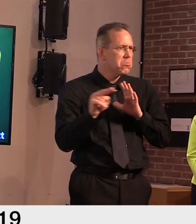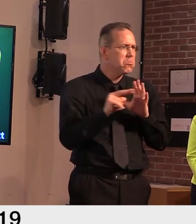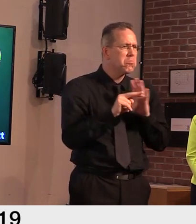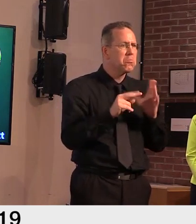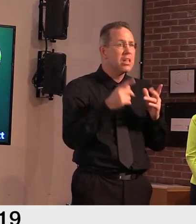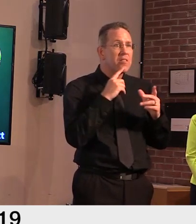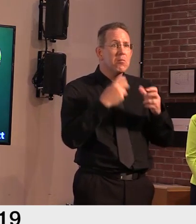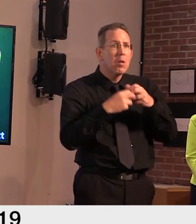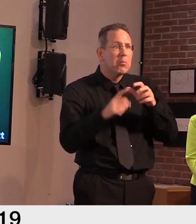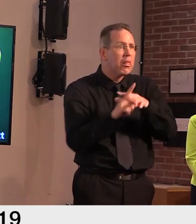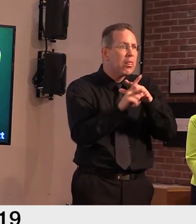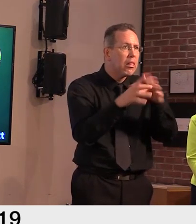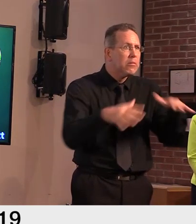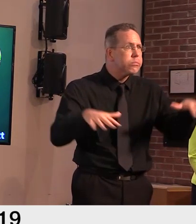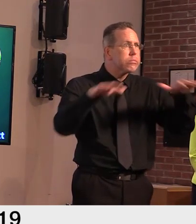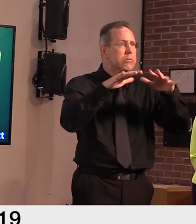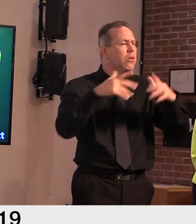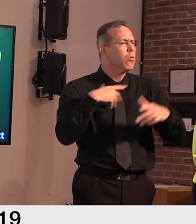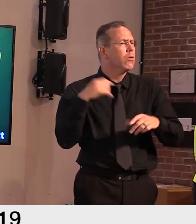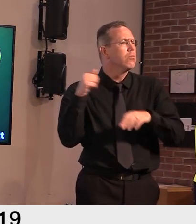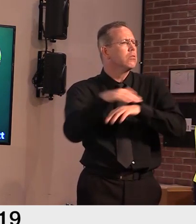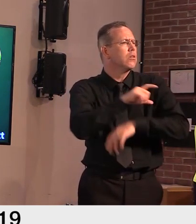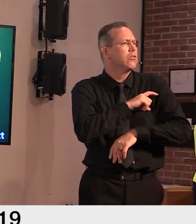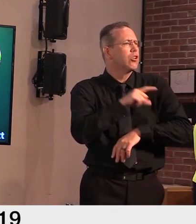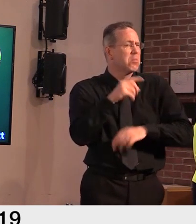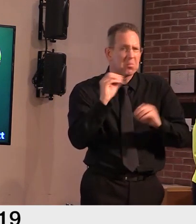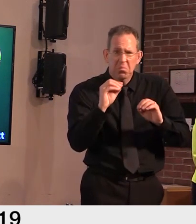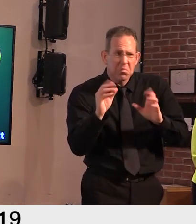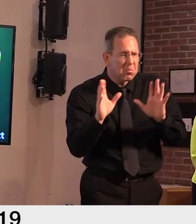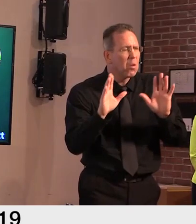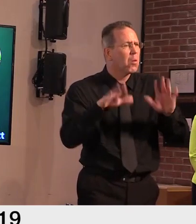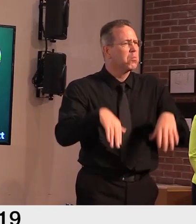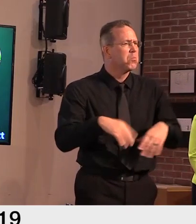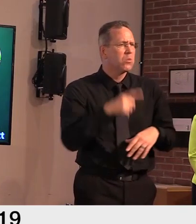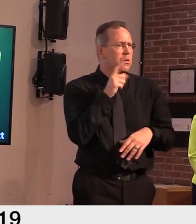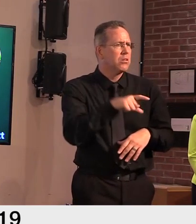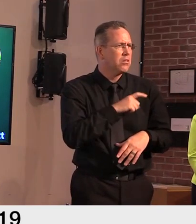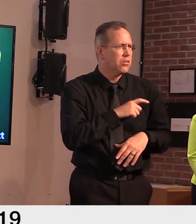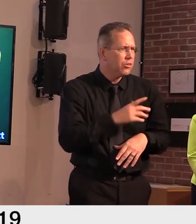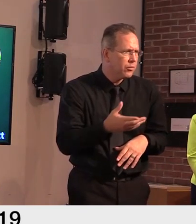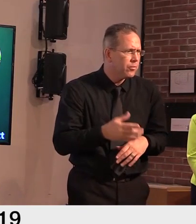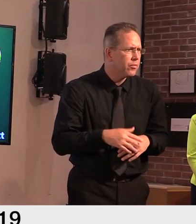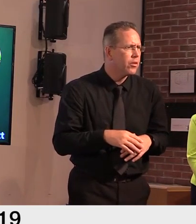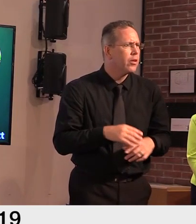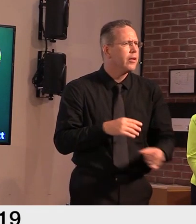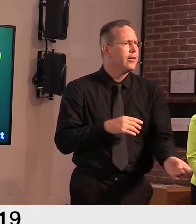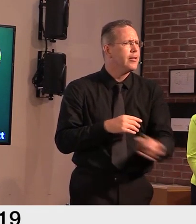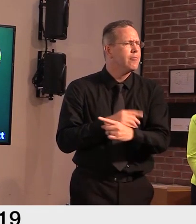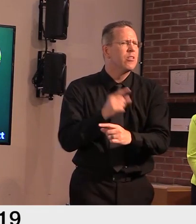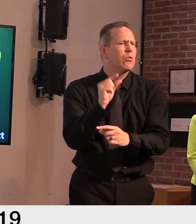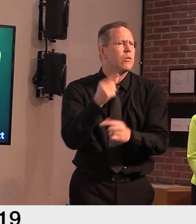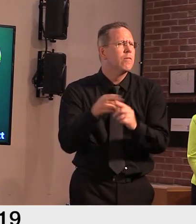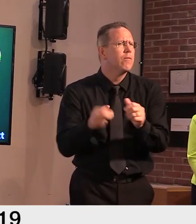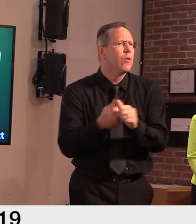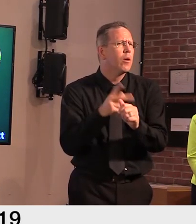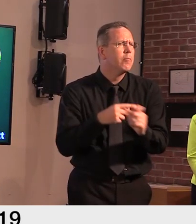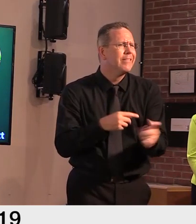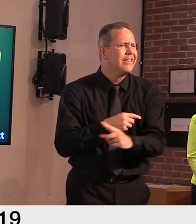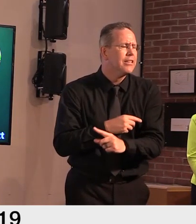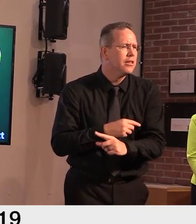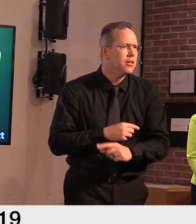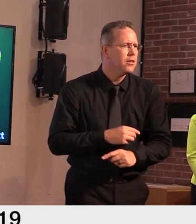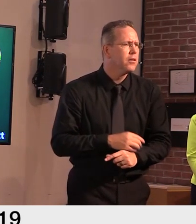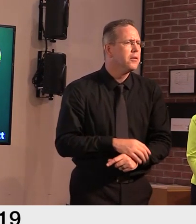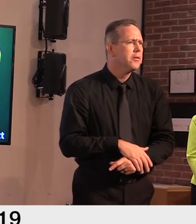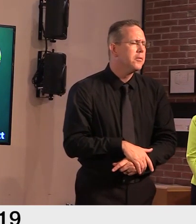providing security around property in those cases that we don't where we haven't seen any